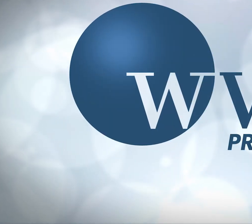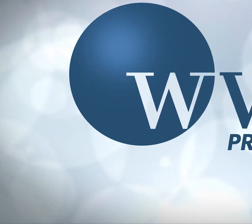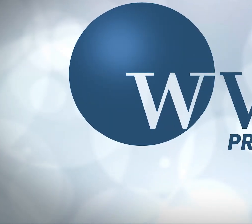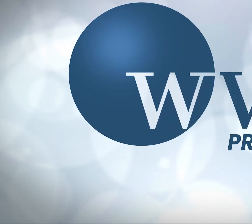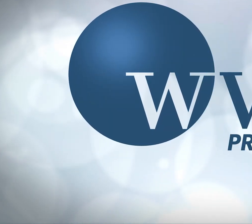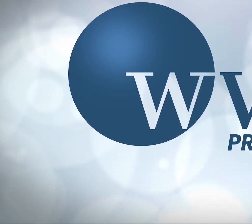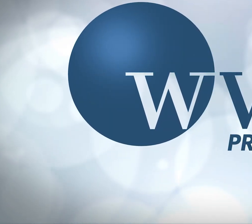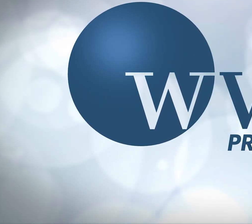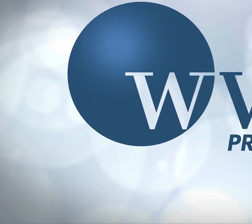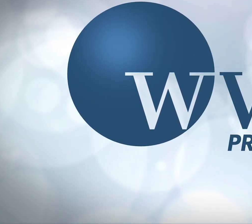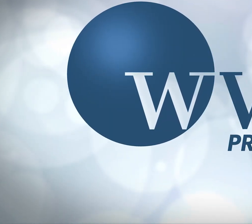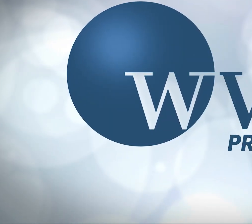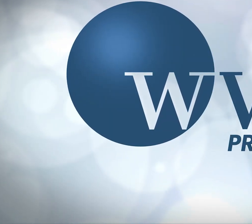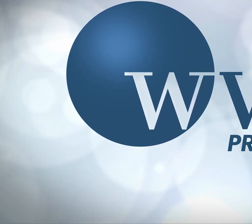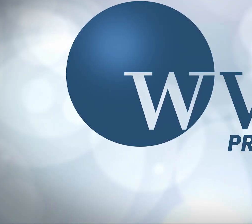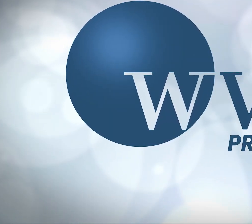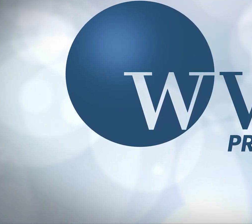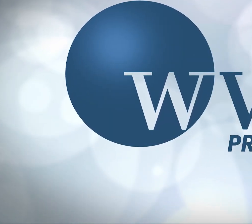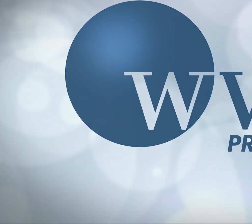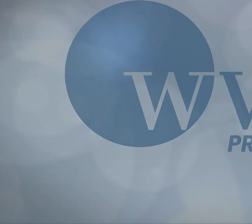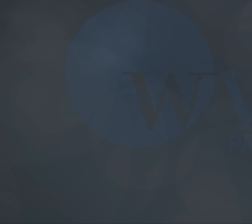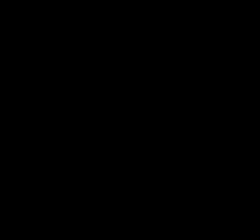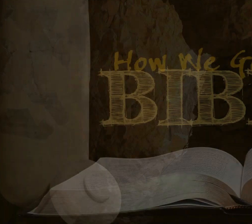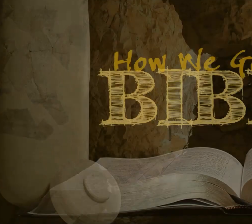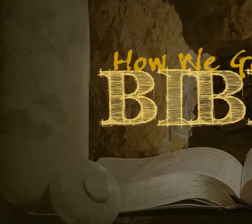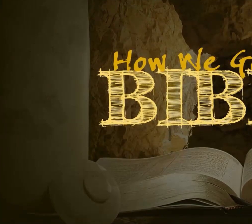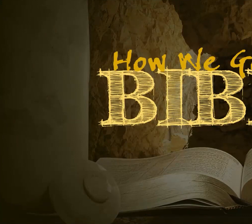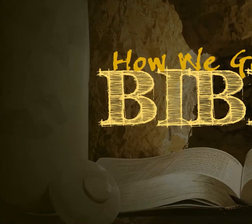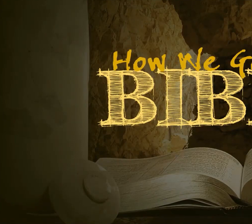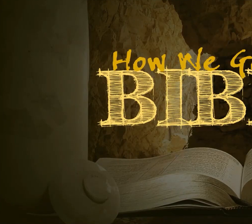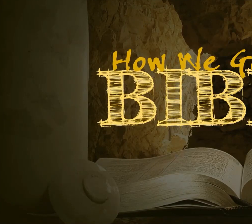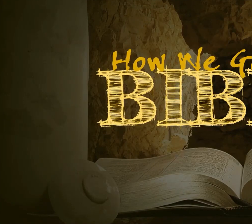To God be the glory.